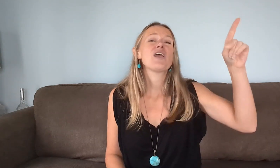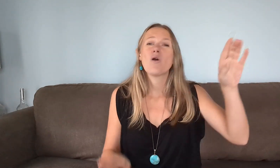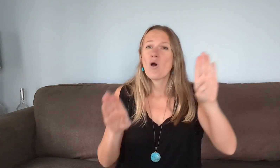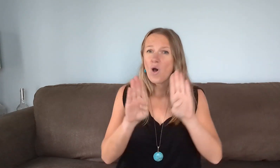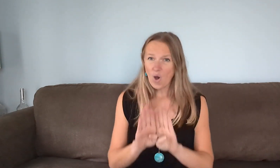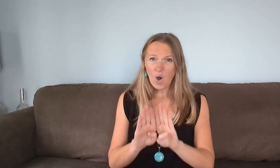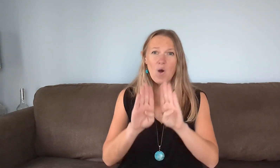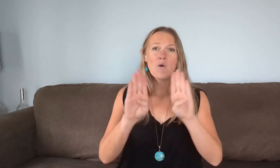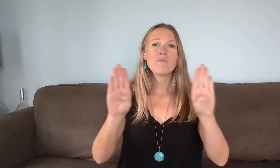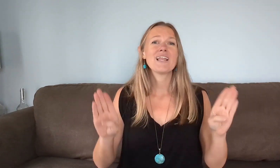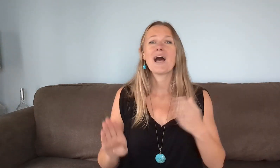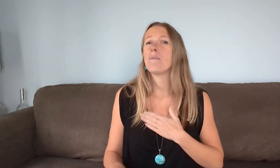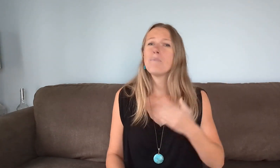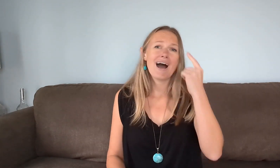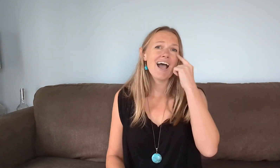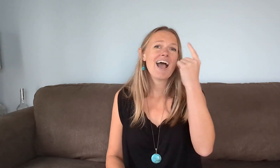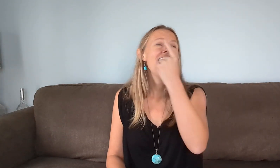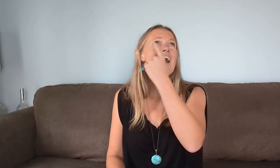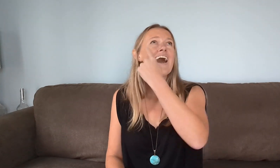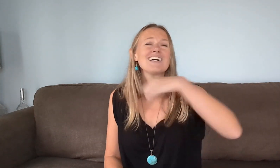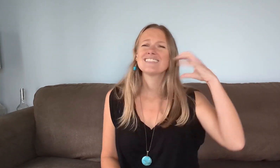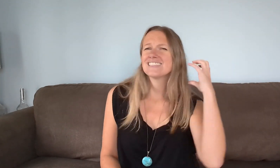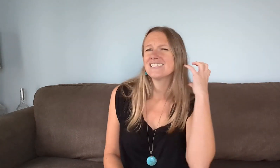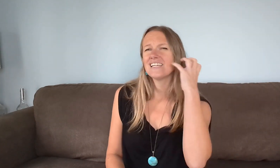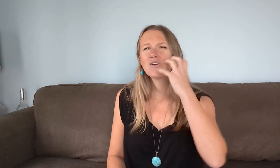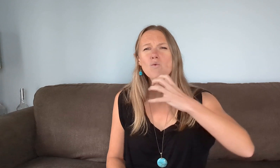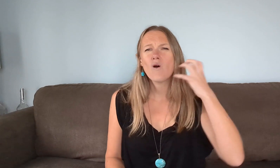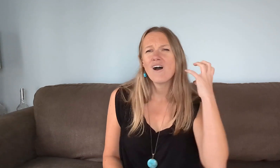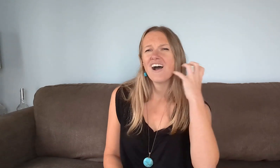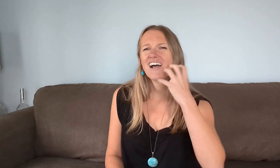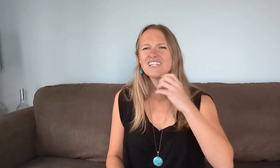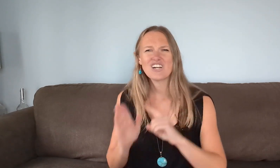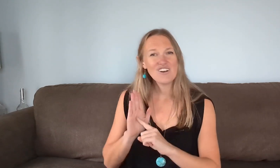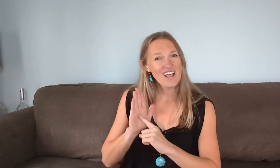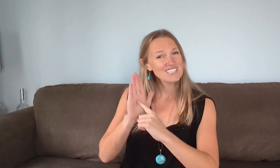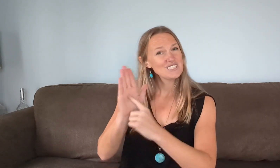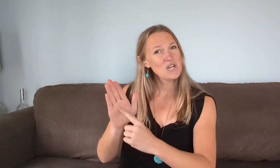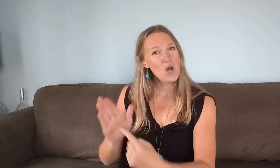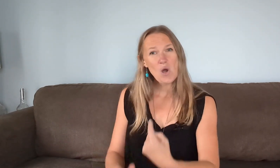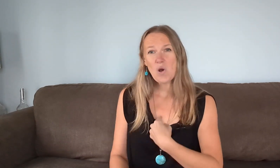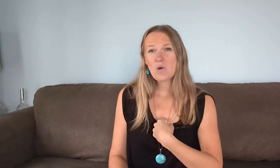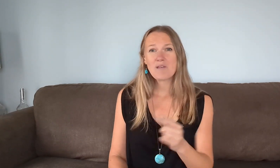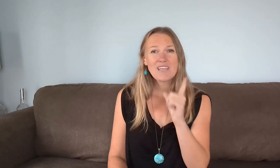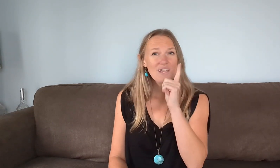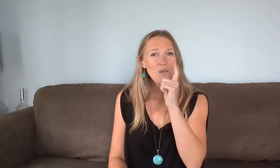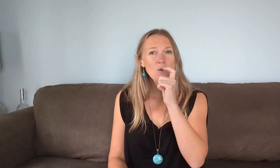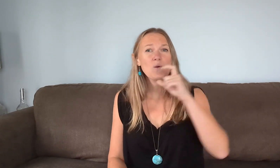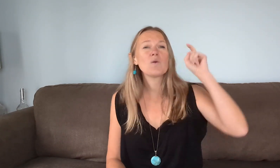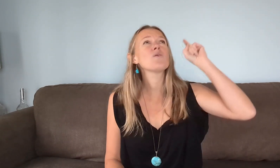you. Open up my eyes in wonder and show me who